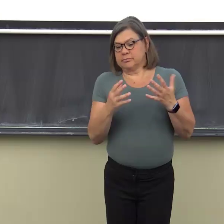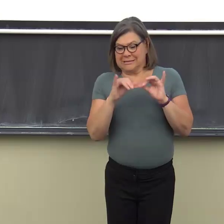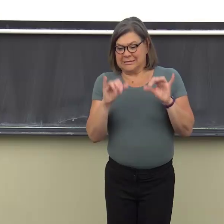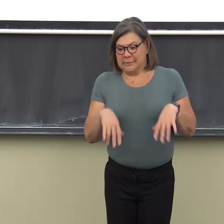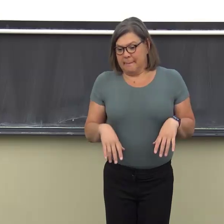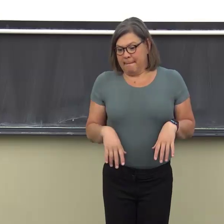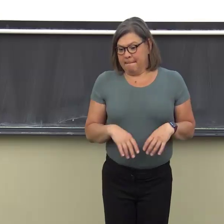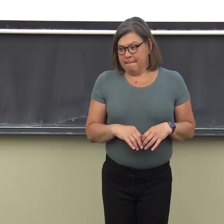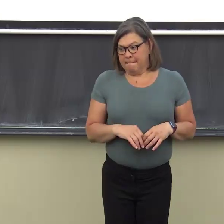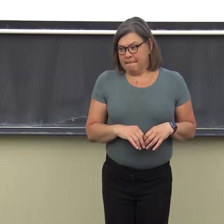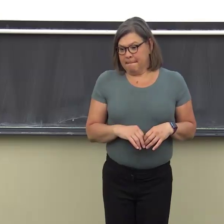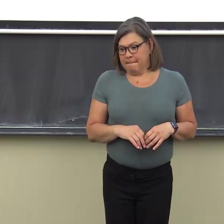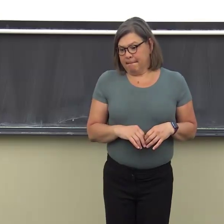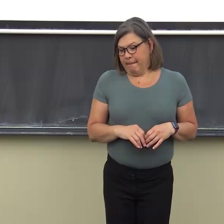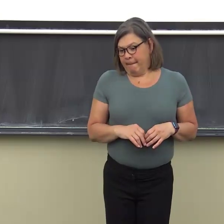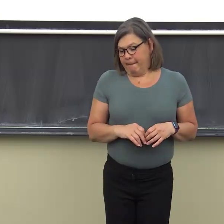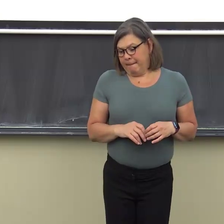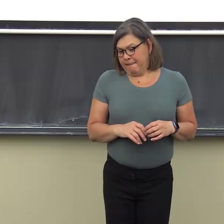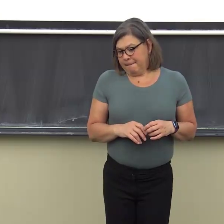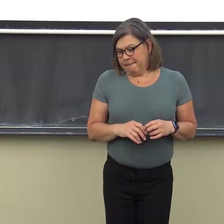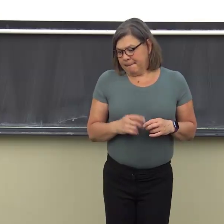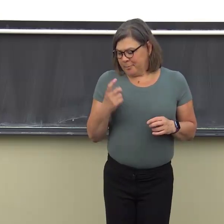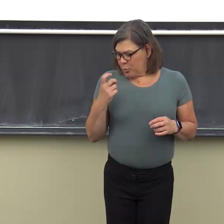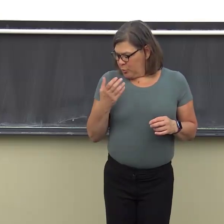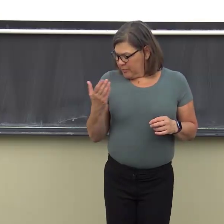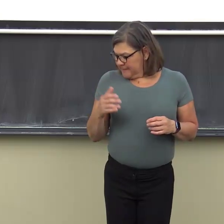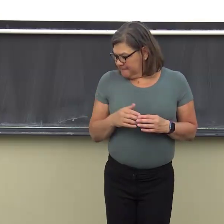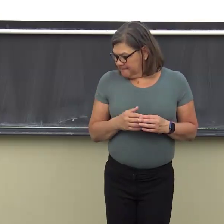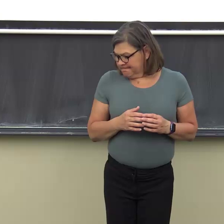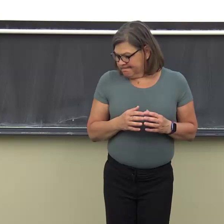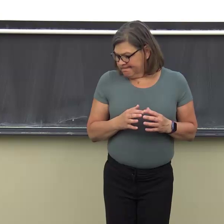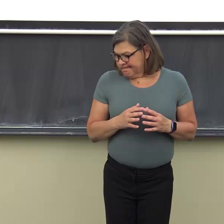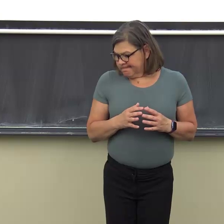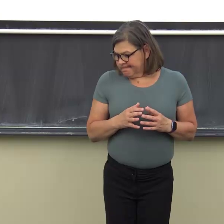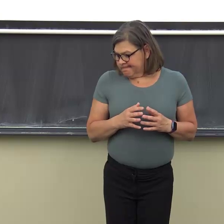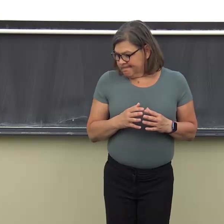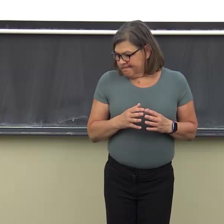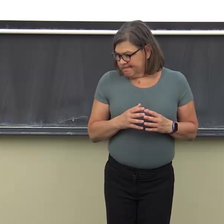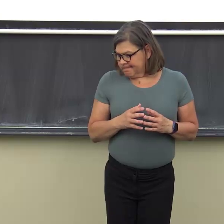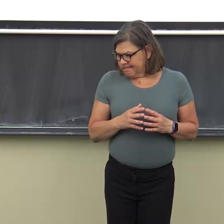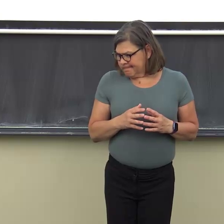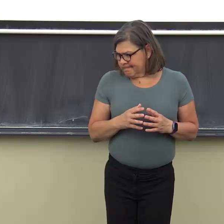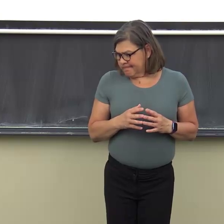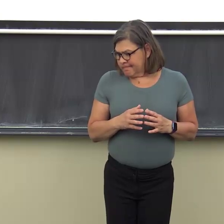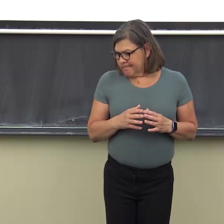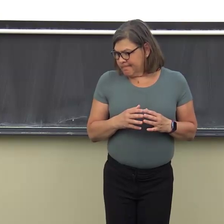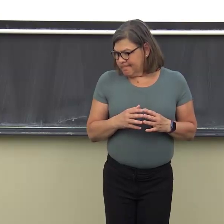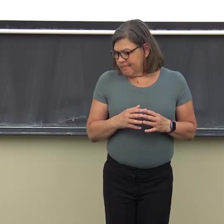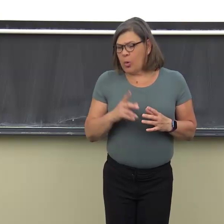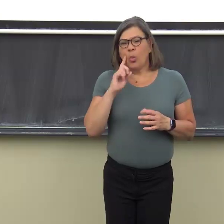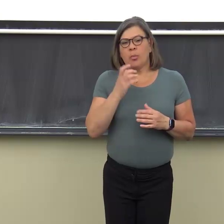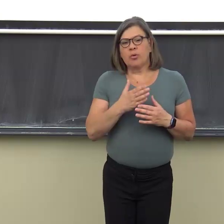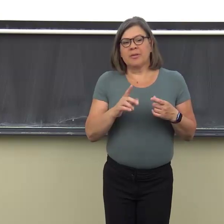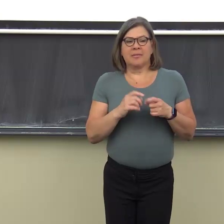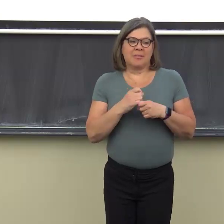And also there was one more thing through that thought that made me think that